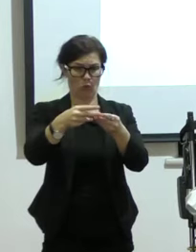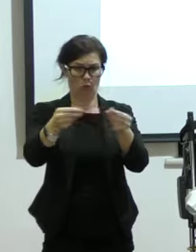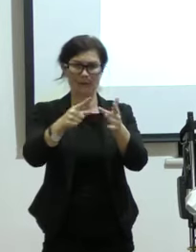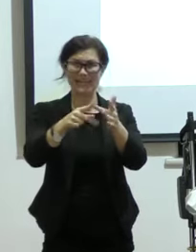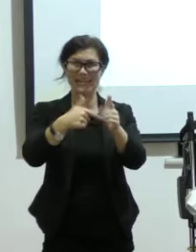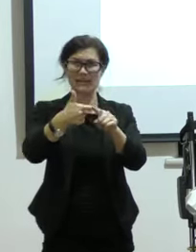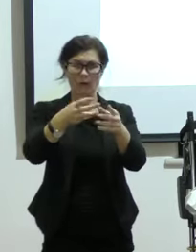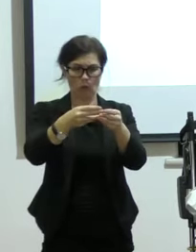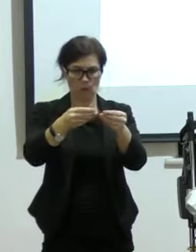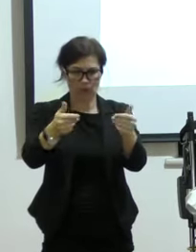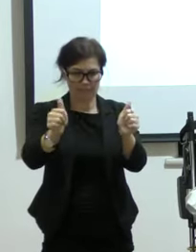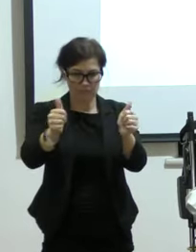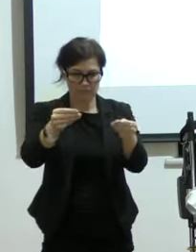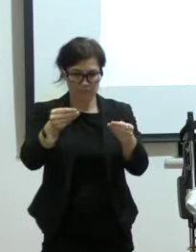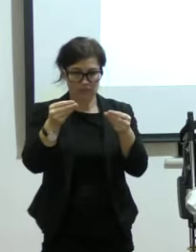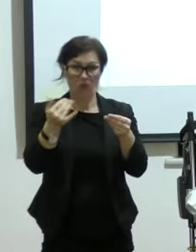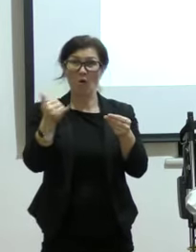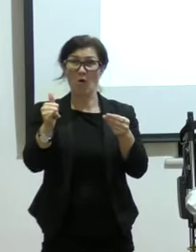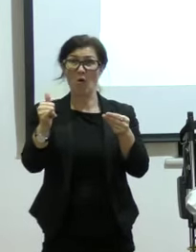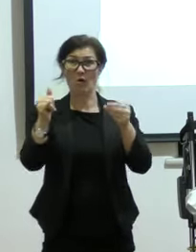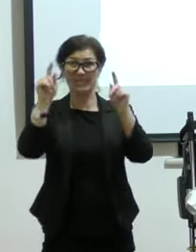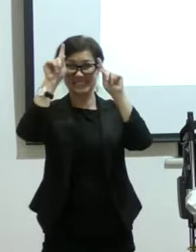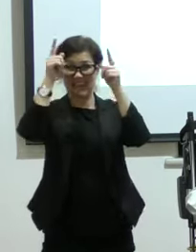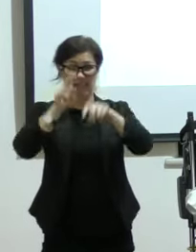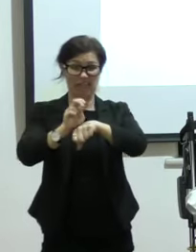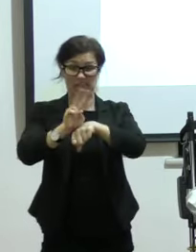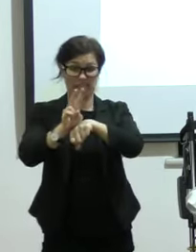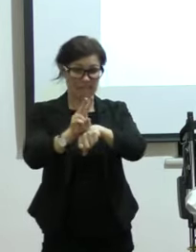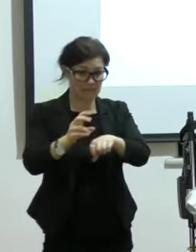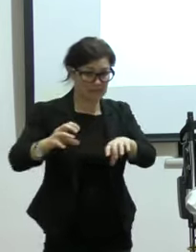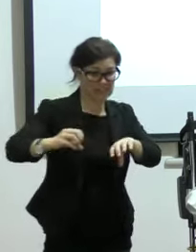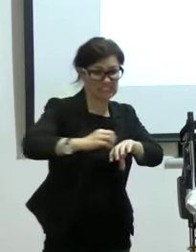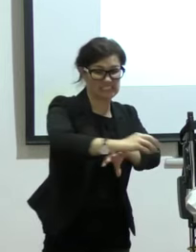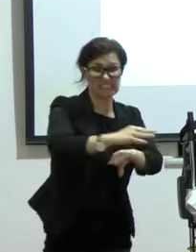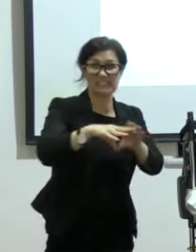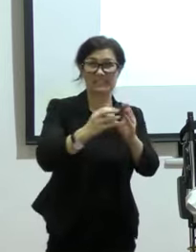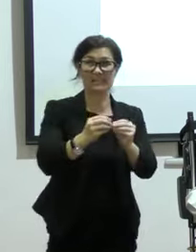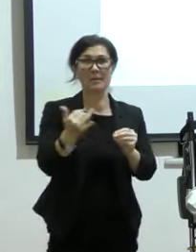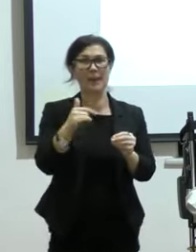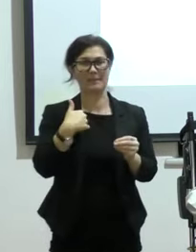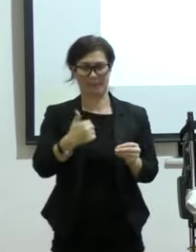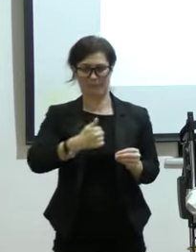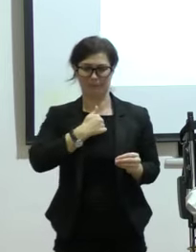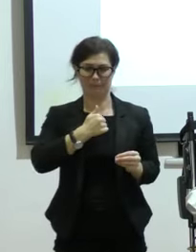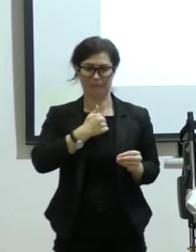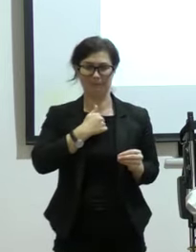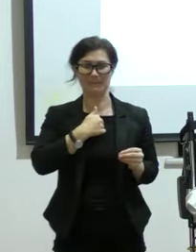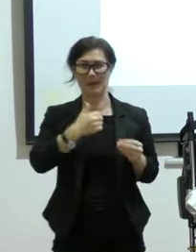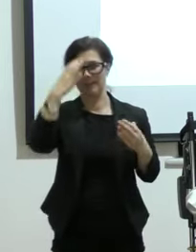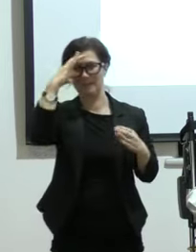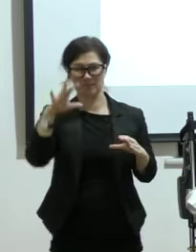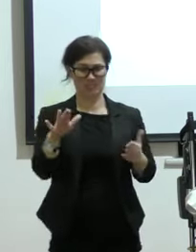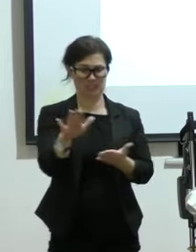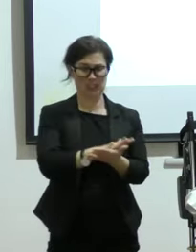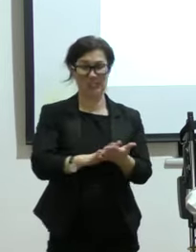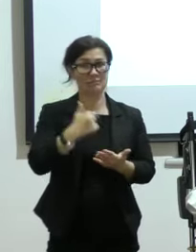off, or they've been eaten by snails, or, depending on, maybe it's just me and I've got a really dirty room.